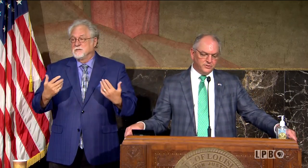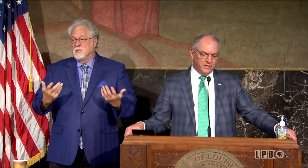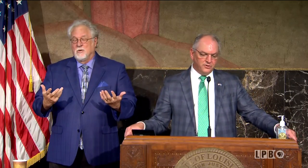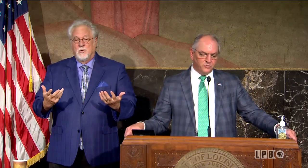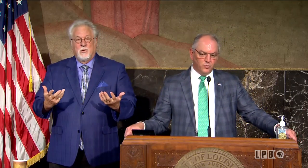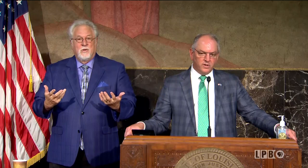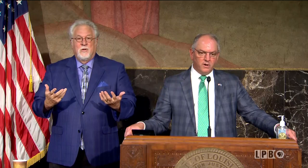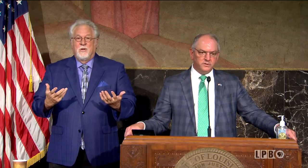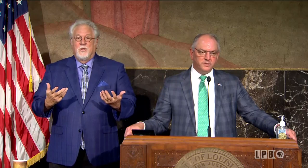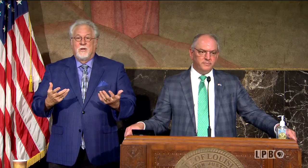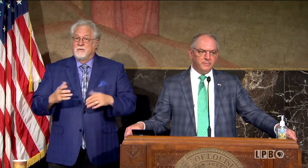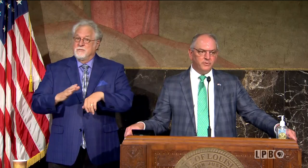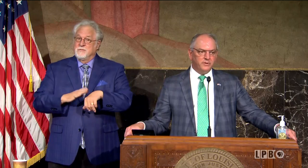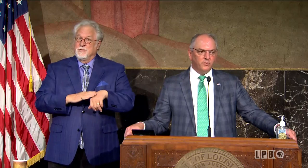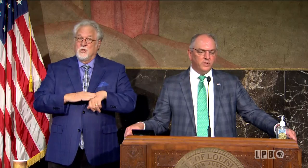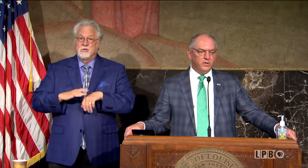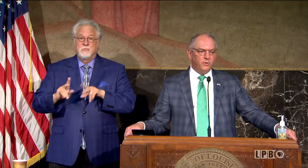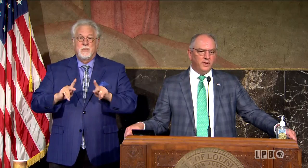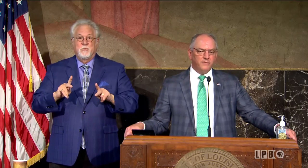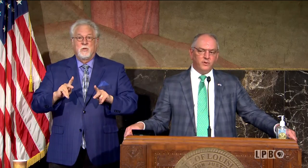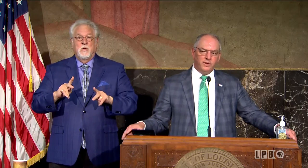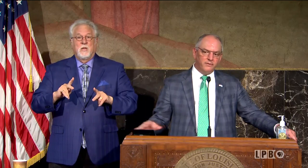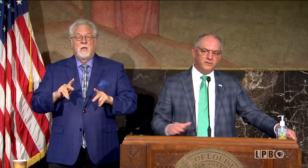I just want to caution people that